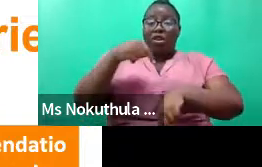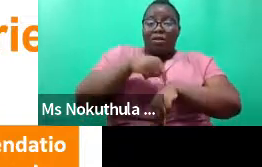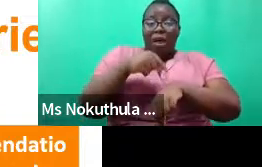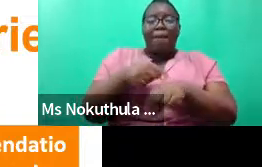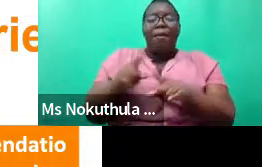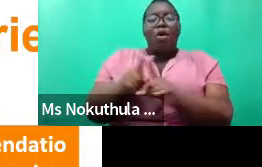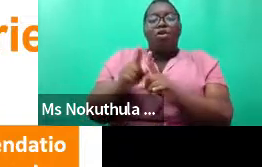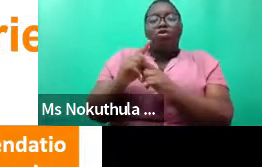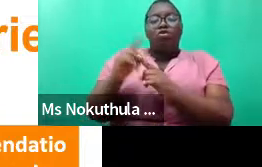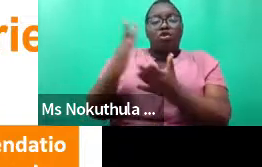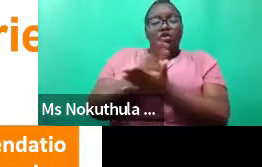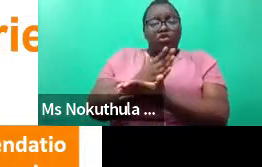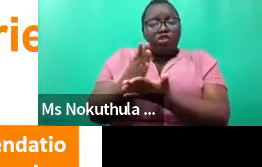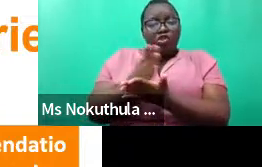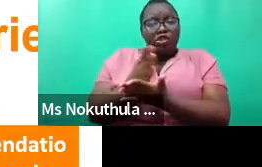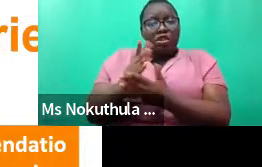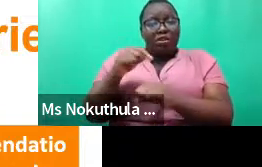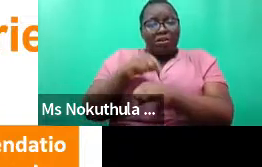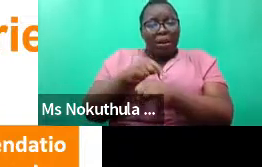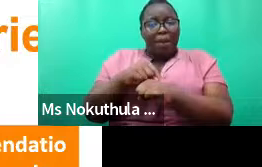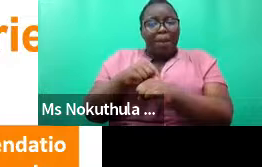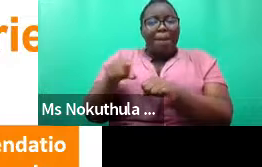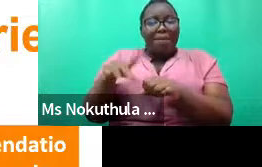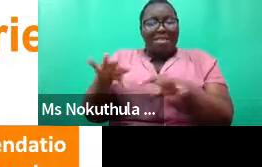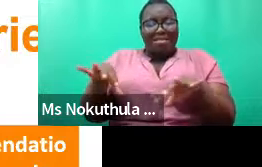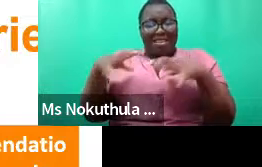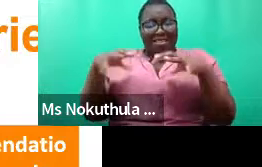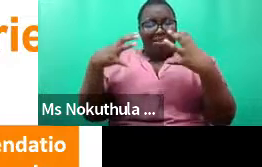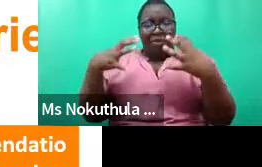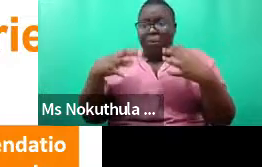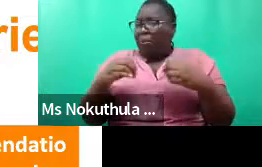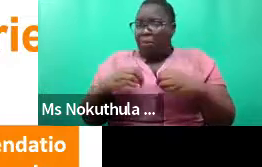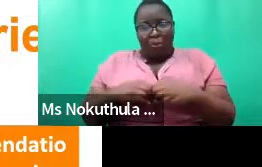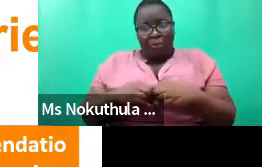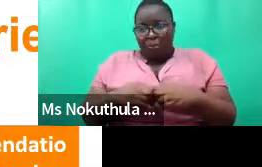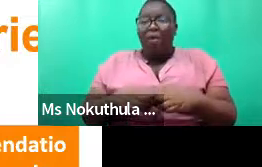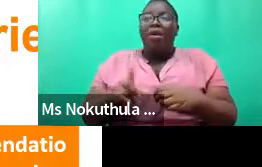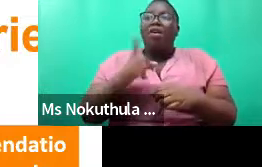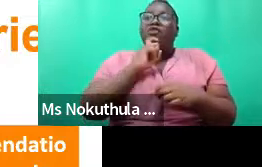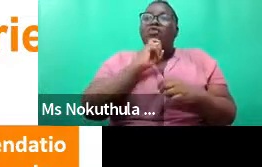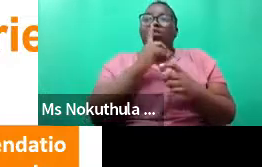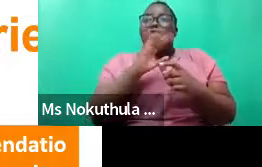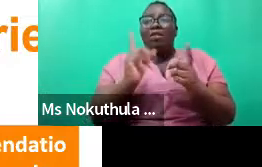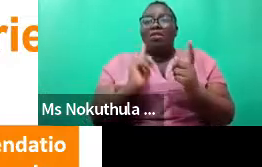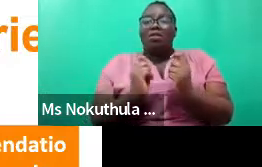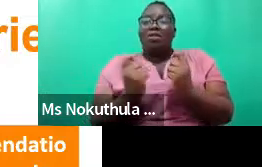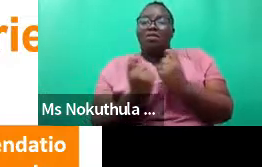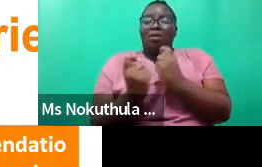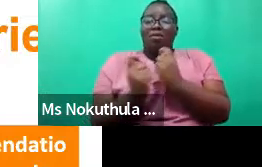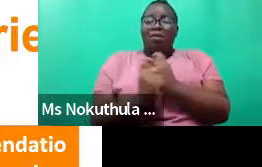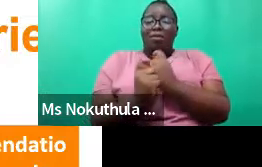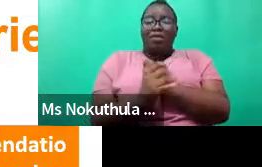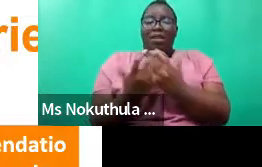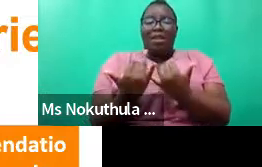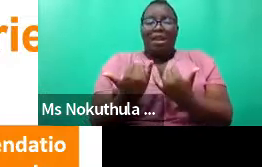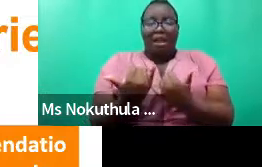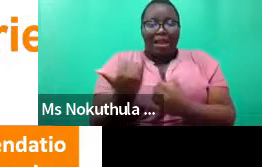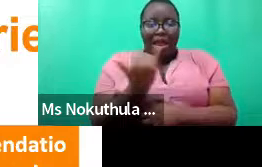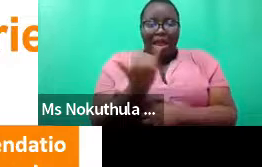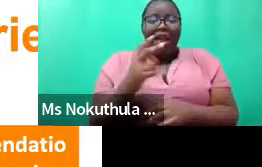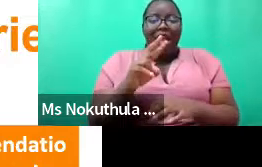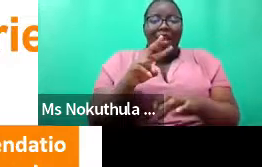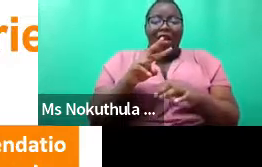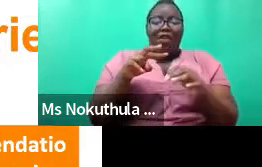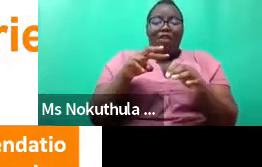online counseling to them was not that effective. So they had to use another supplemental, like downloading the videos on YouTube that